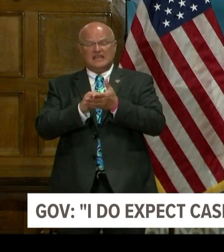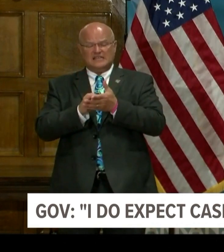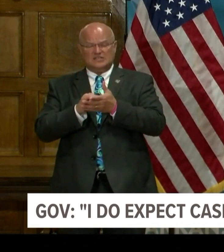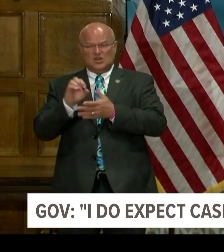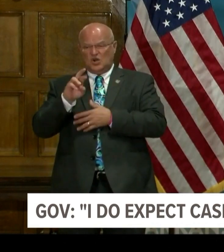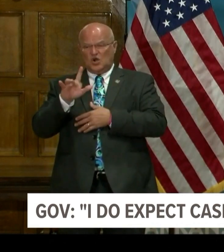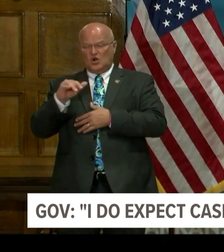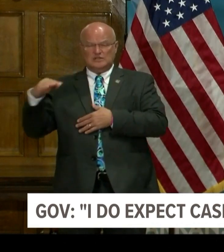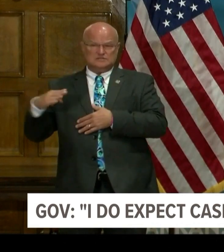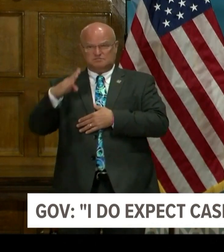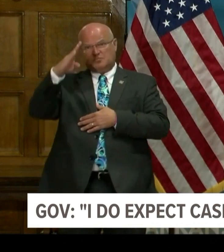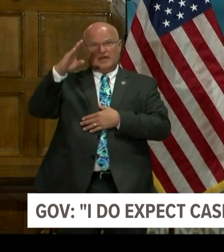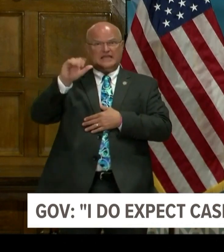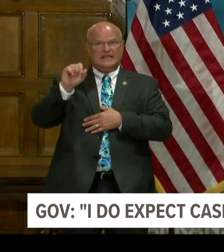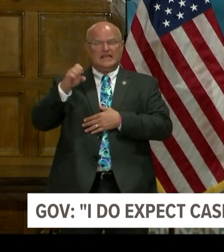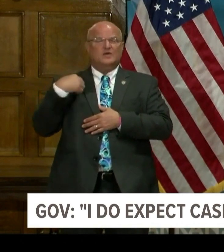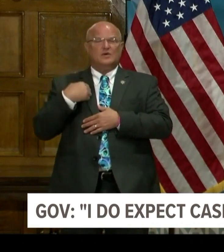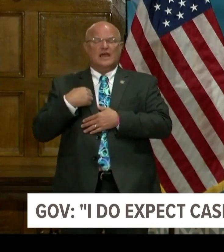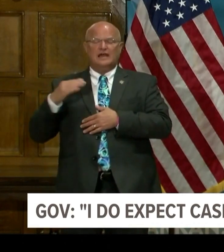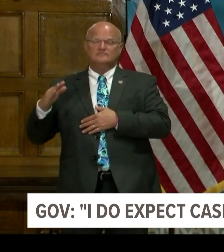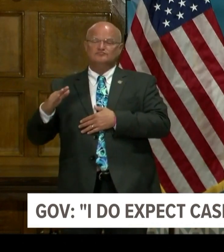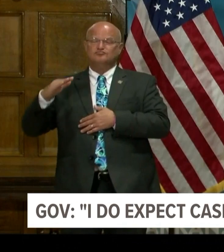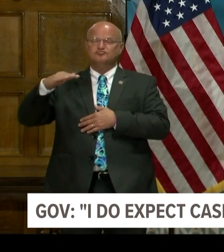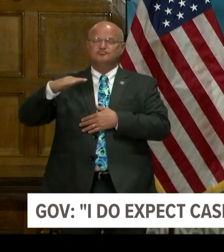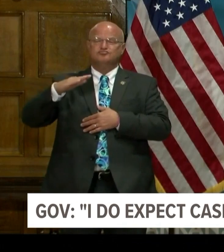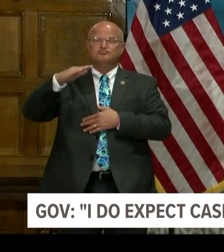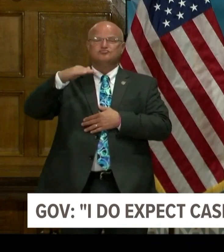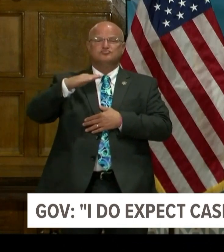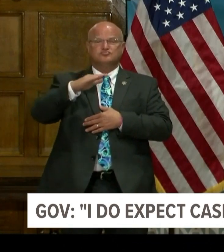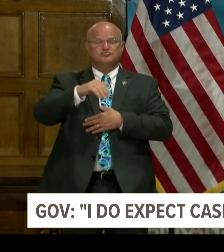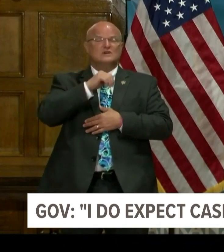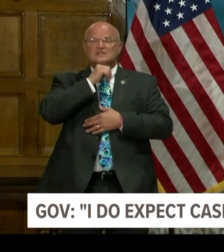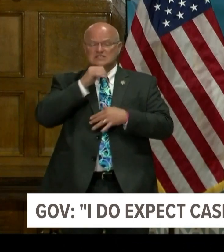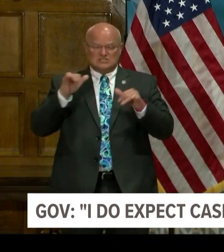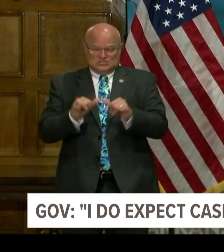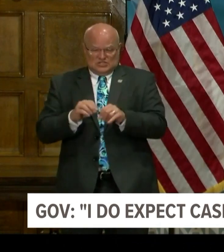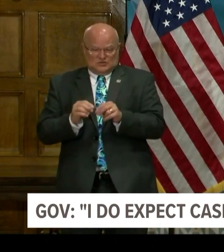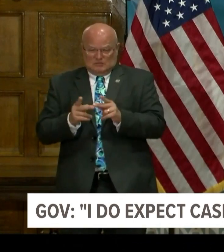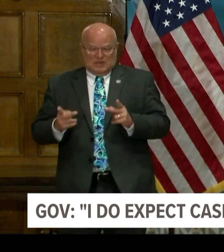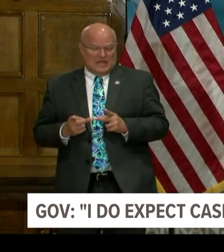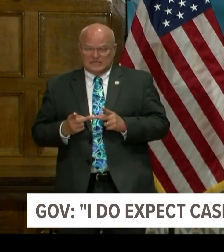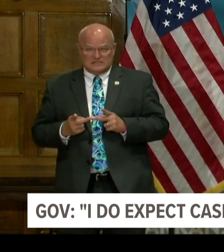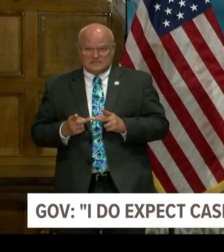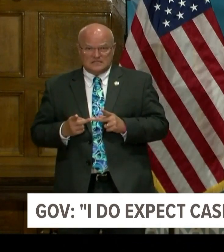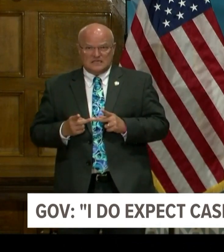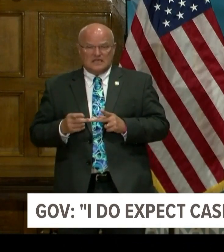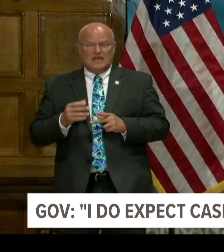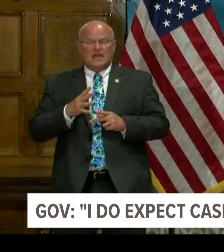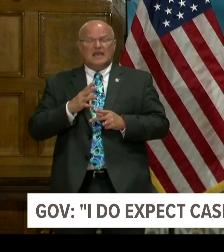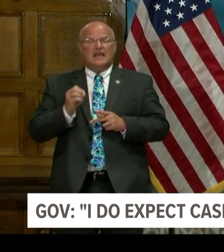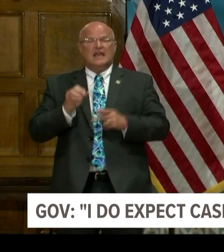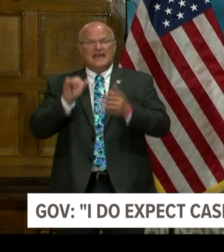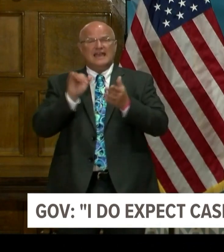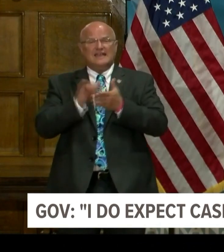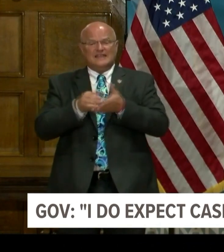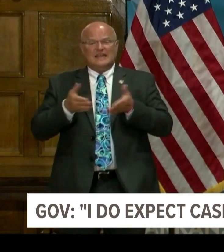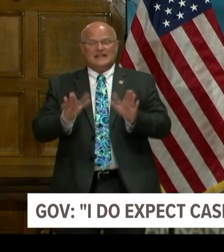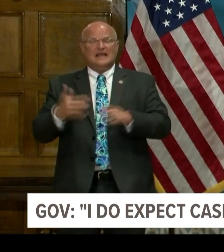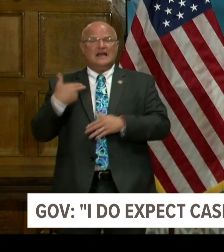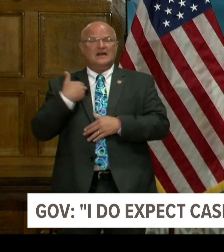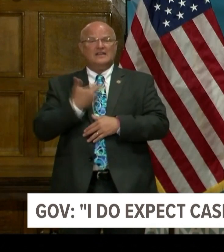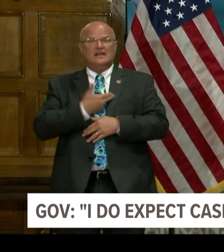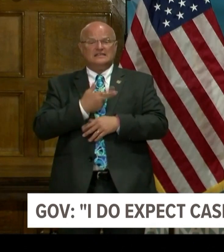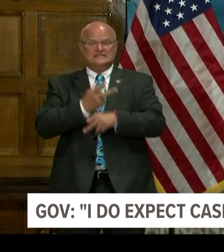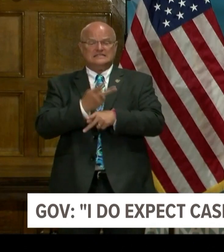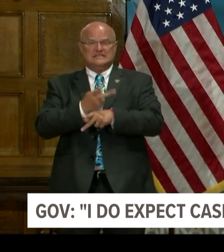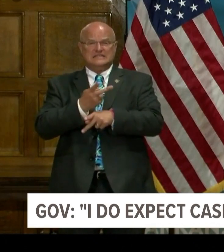early spike in cases. We had a very modest number of cases. We did not shelter in place. And that allowed us